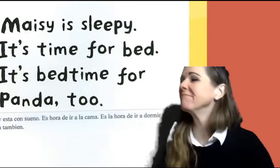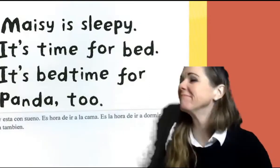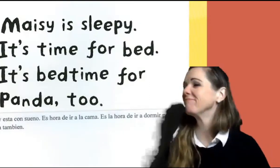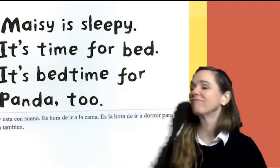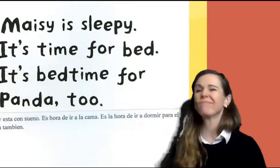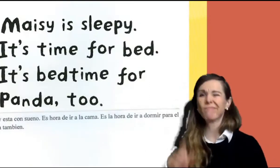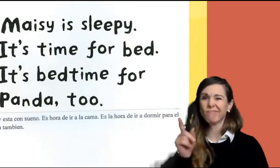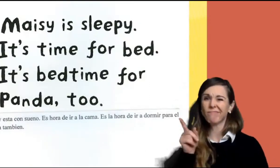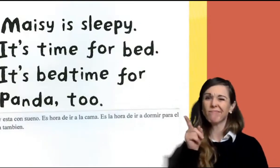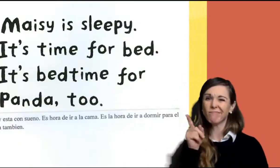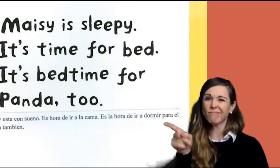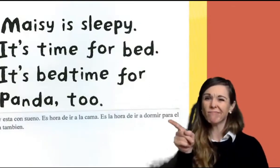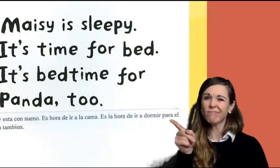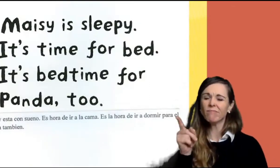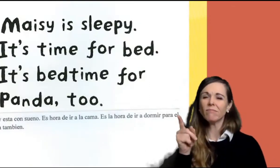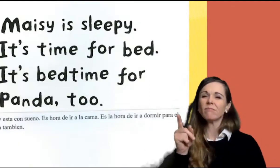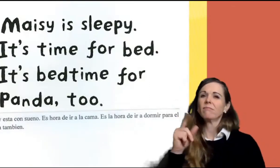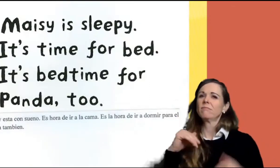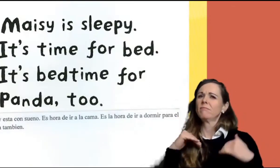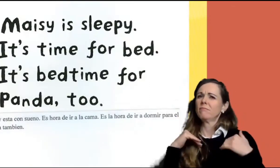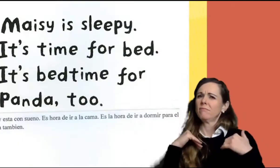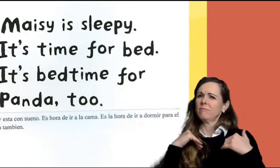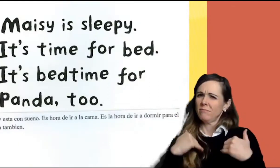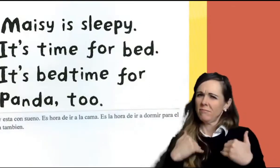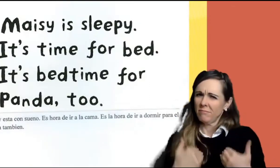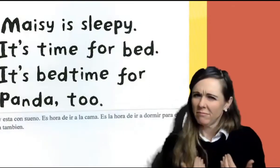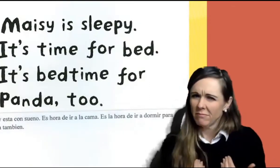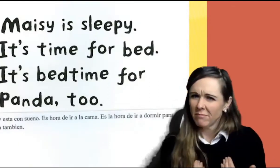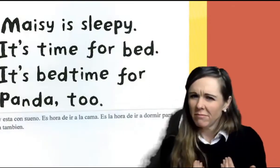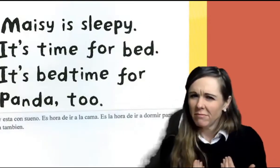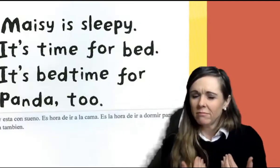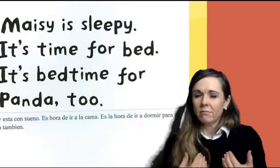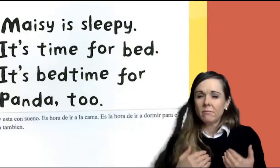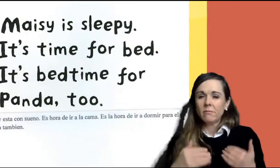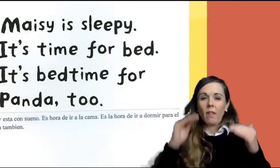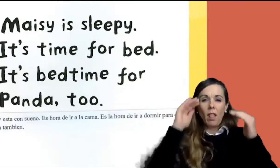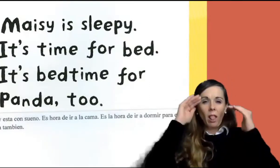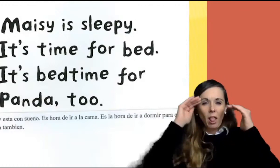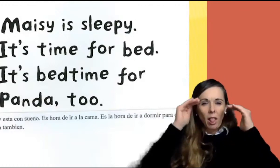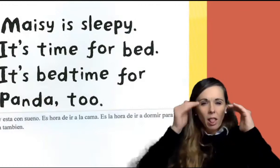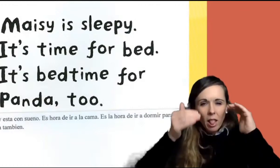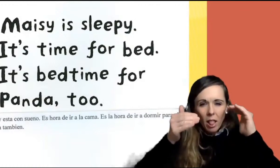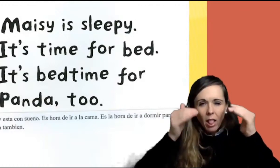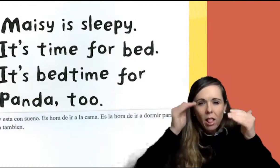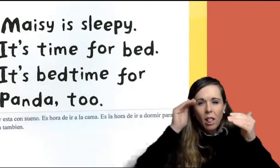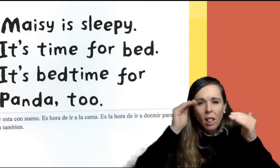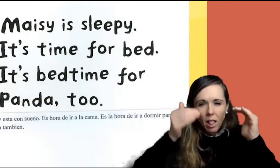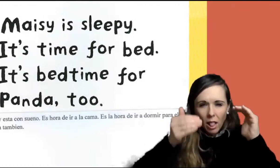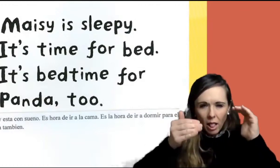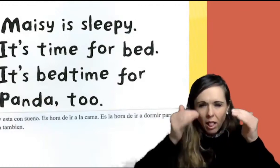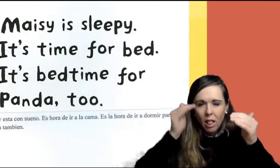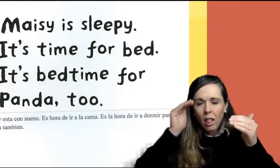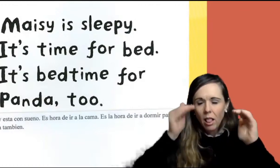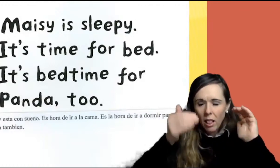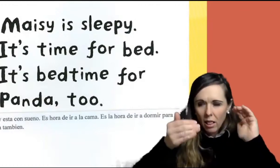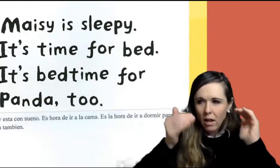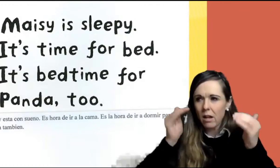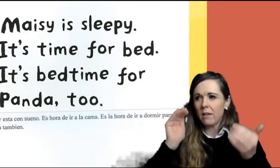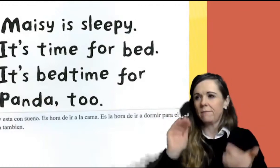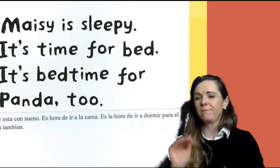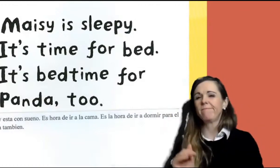Maisy, Maisy, M on the cheek. Maisy is tired. Her eyelids are